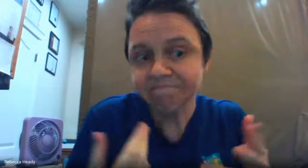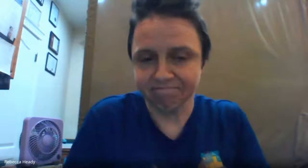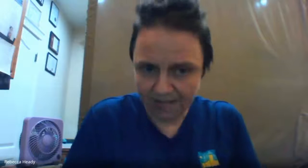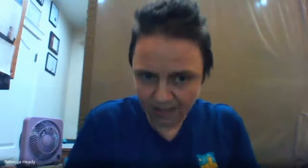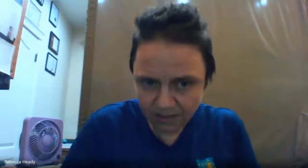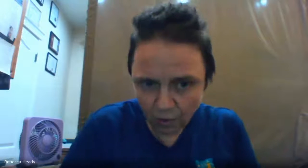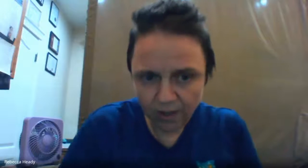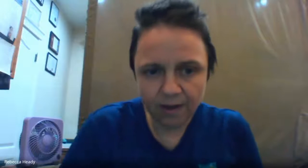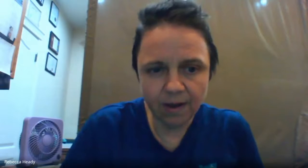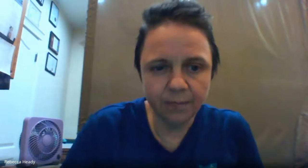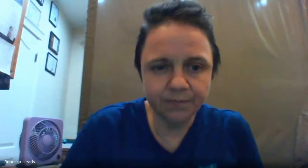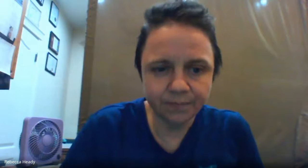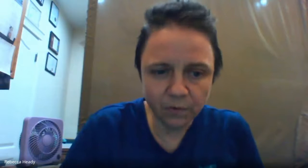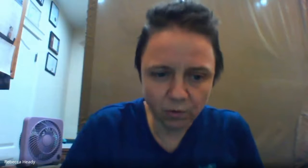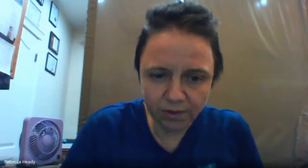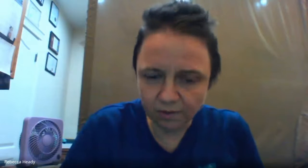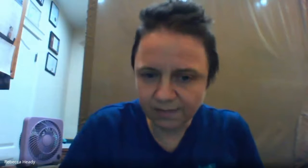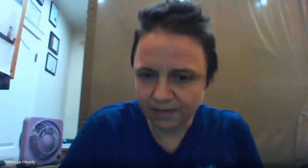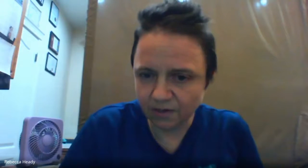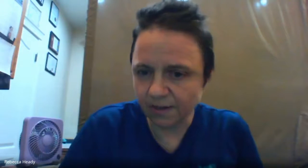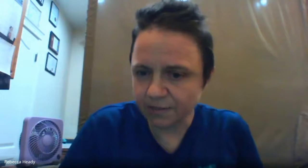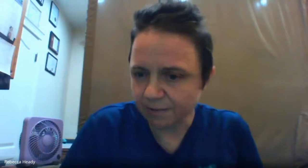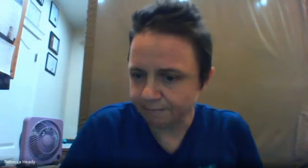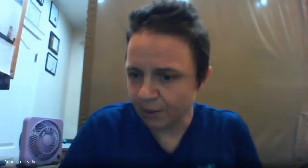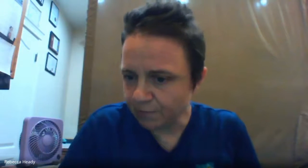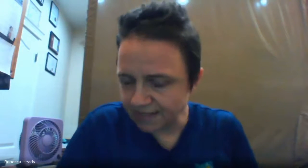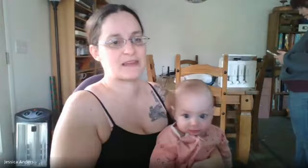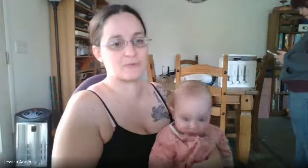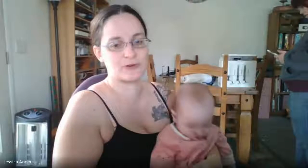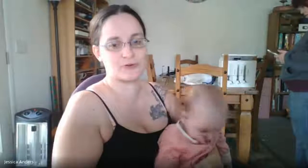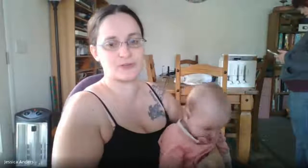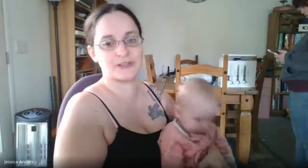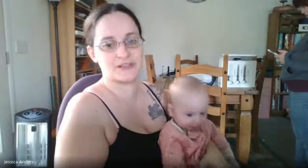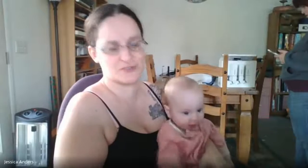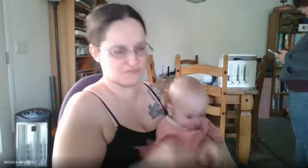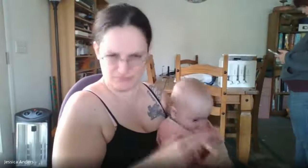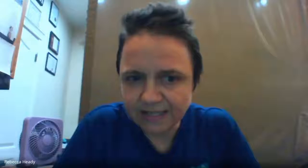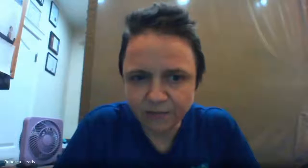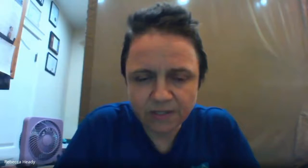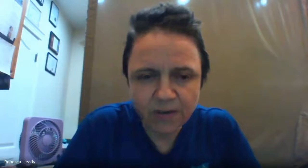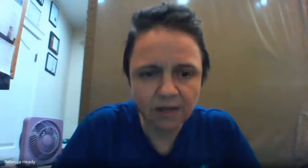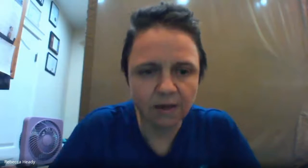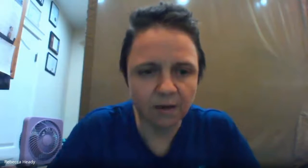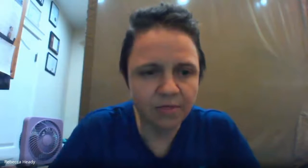So cool little lesson on language there. So that's it. That's all I got for you guys for this week. Thanks for being